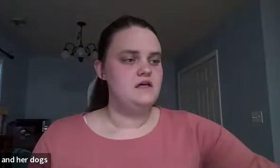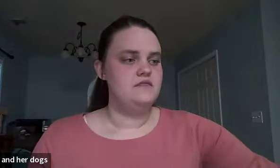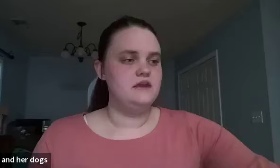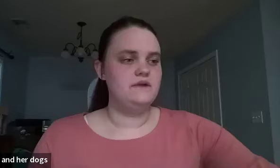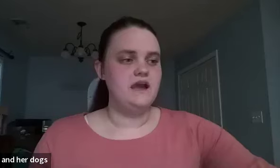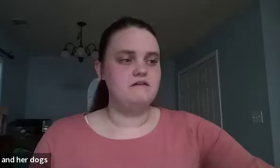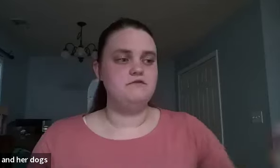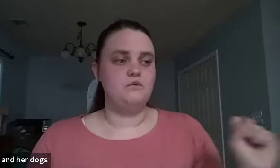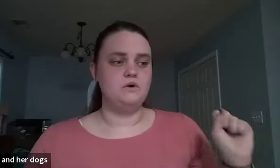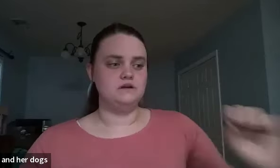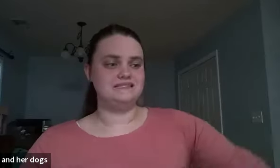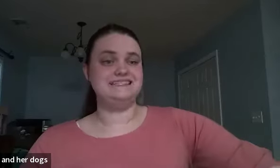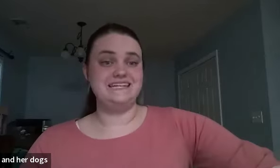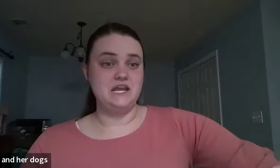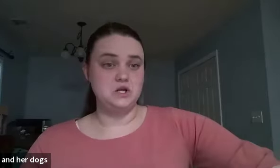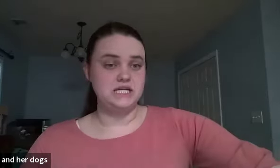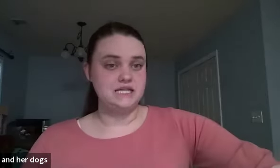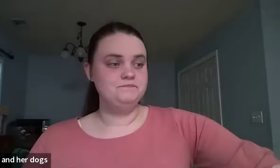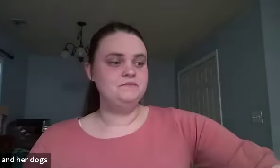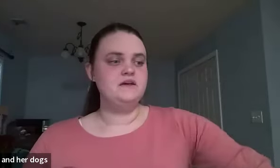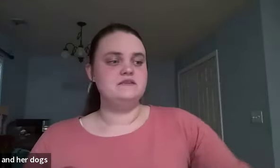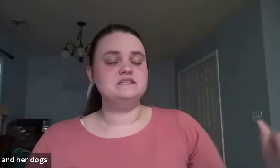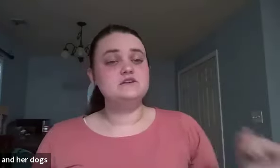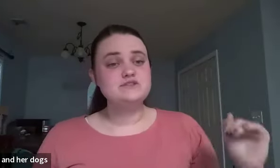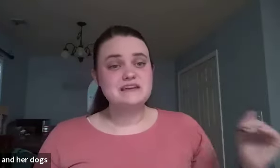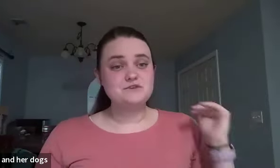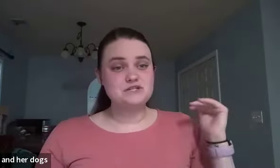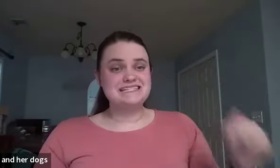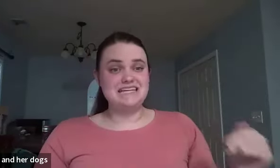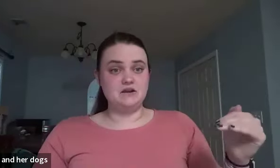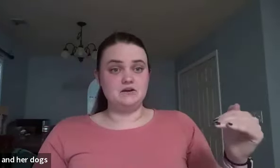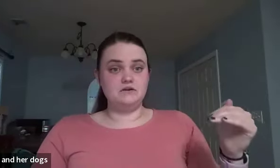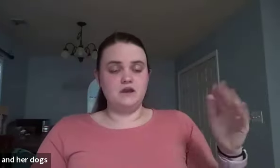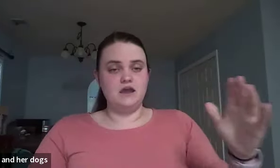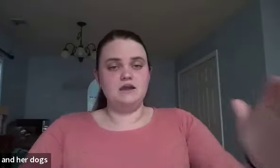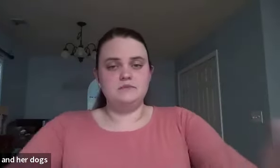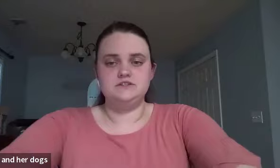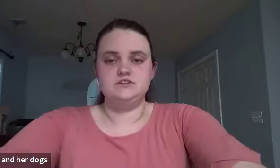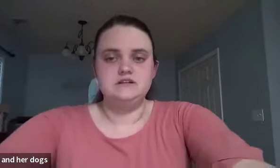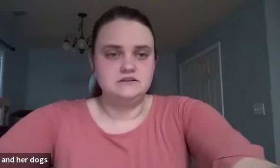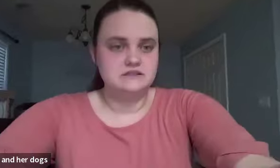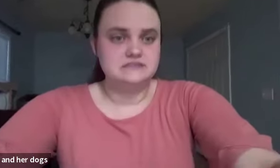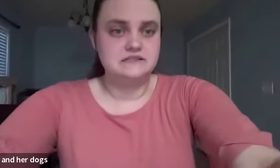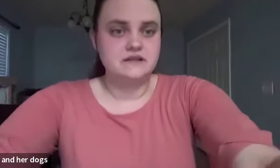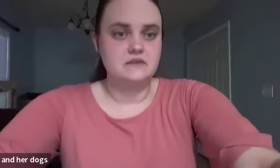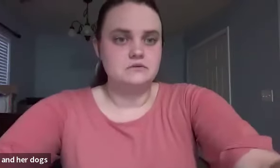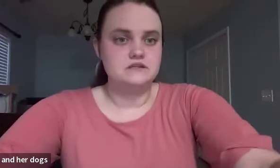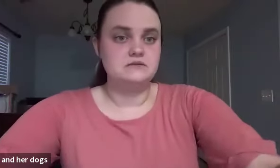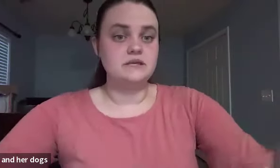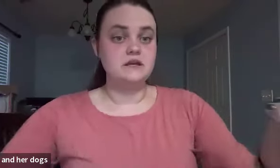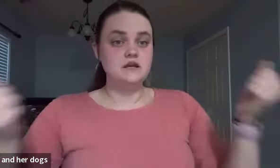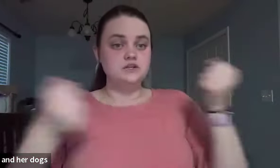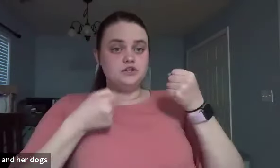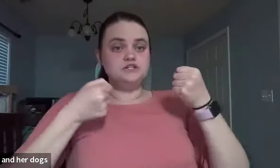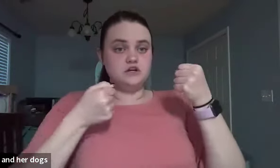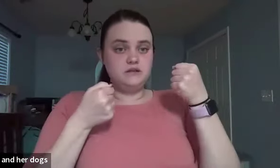And then we have for scary. This is also the sign for scared. Okay. I'm going to try to like, see if I can lower this a little bit. You're going to start like